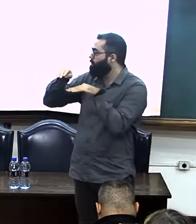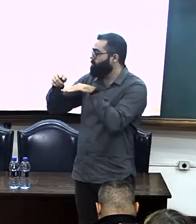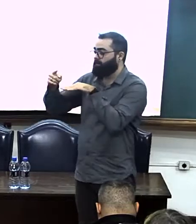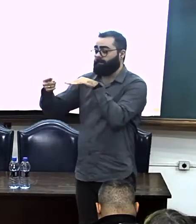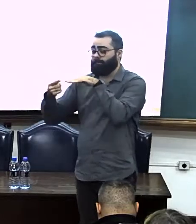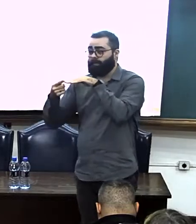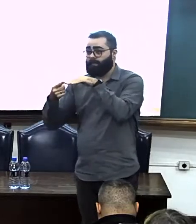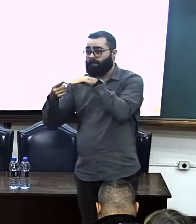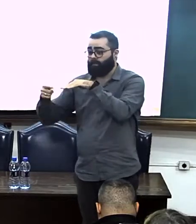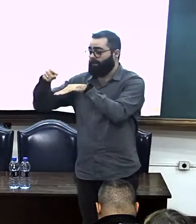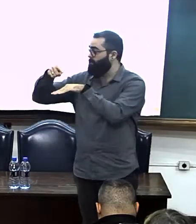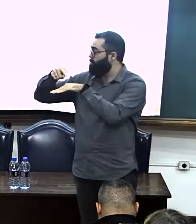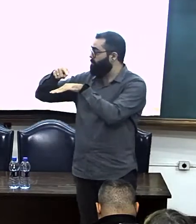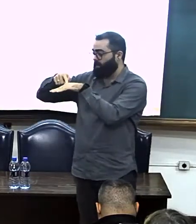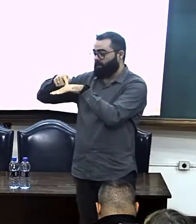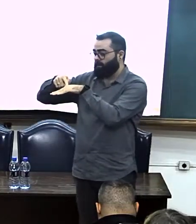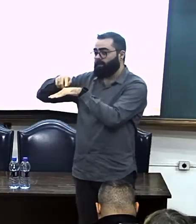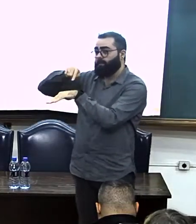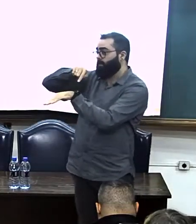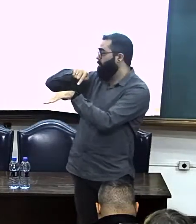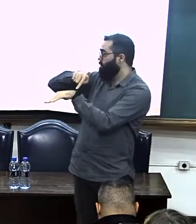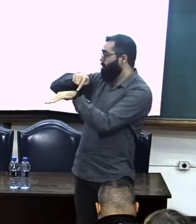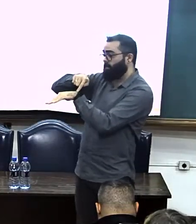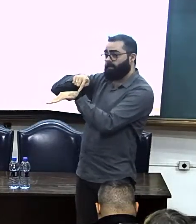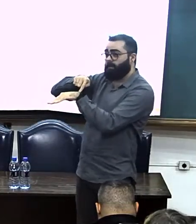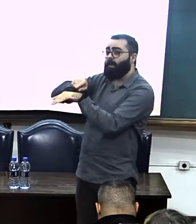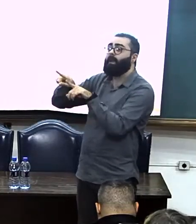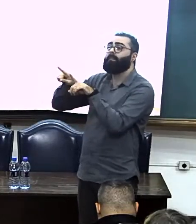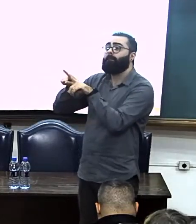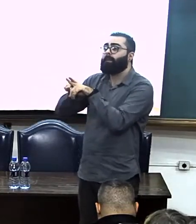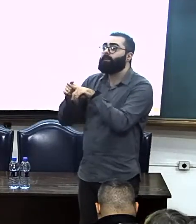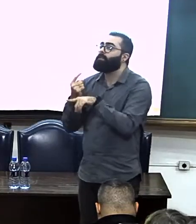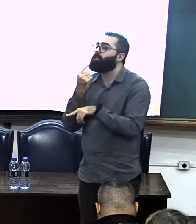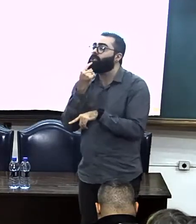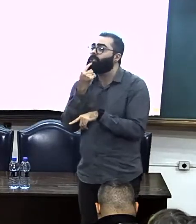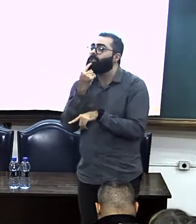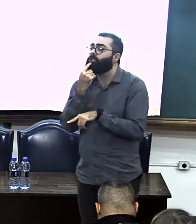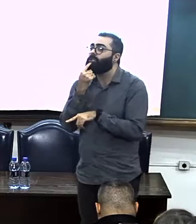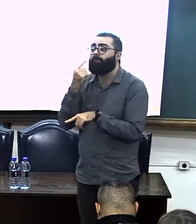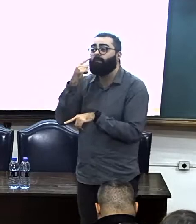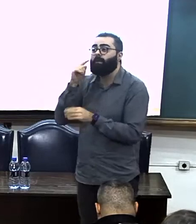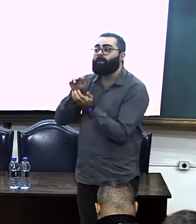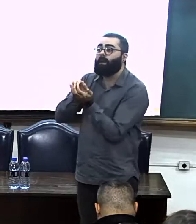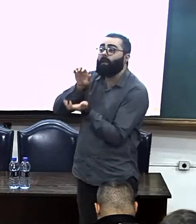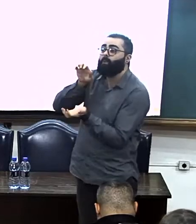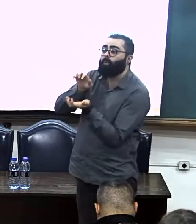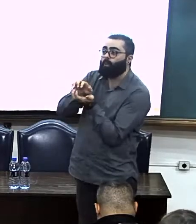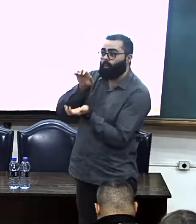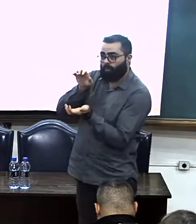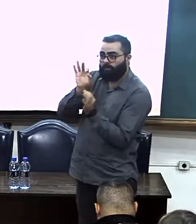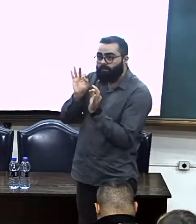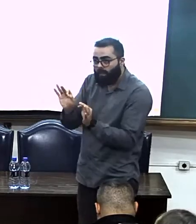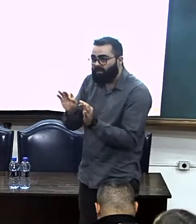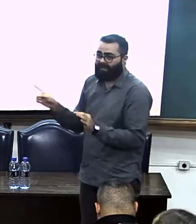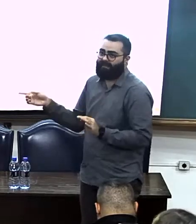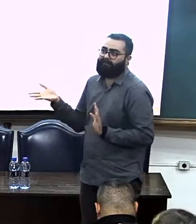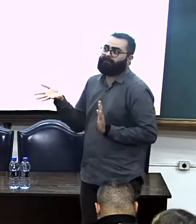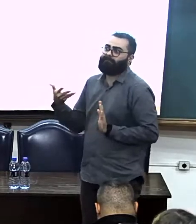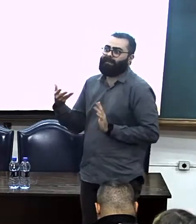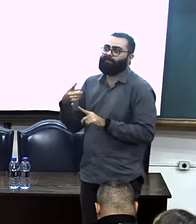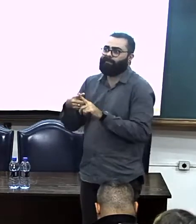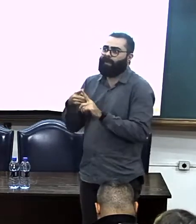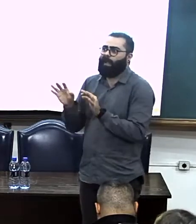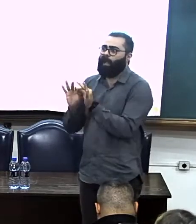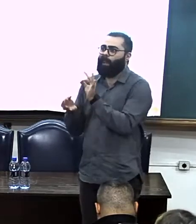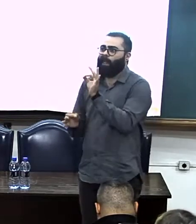back of the tongue, and also down here for the jaw. Ela vai acelerar um pouquinho a exposição.